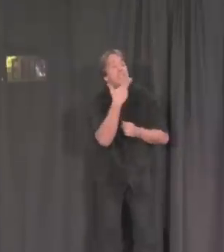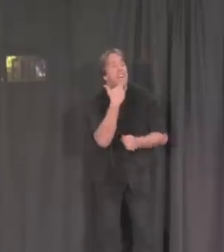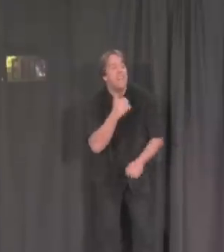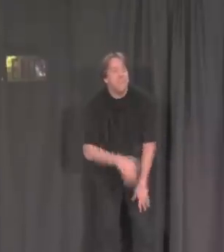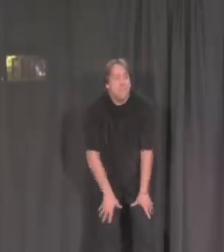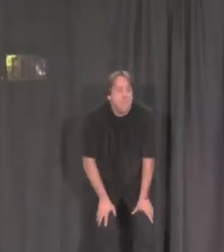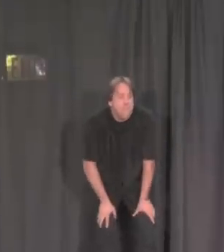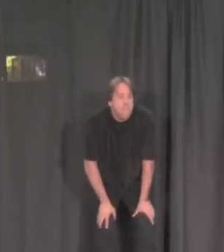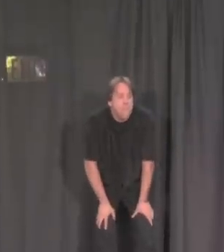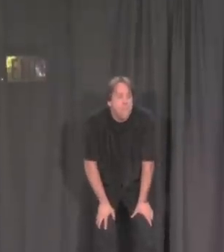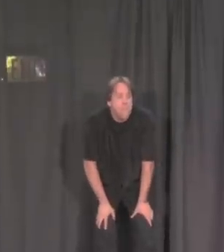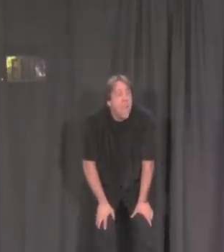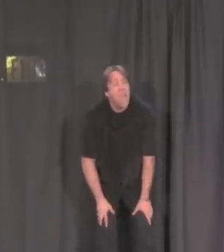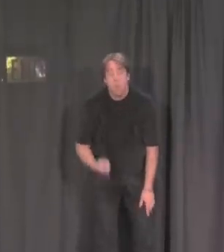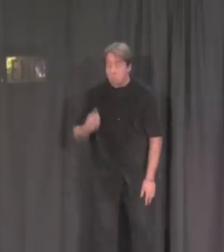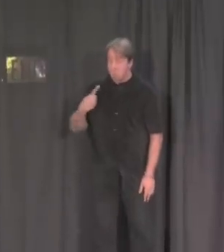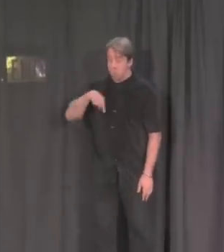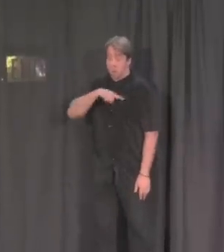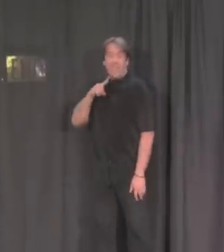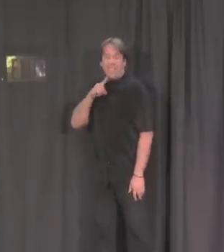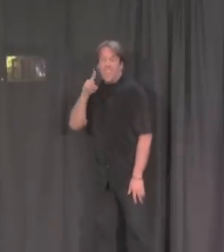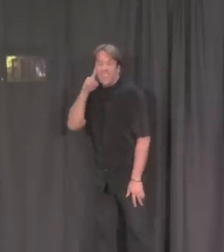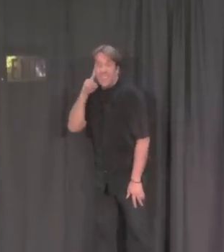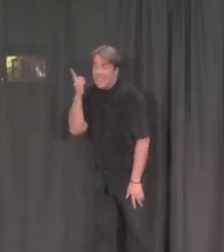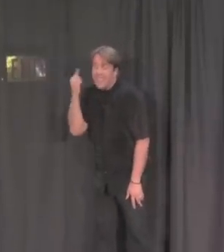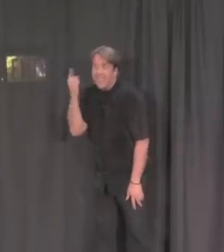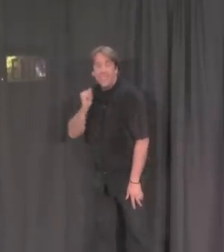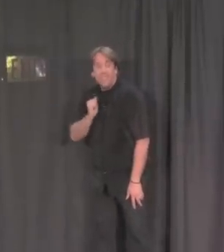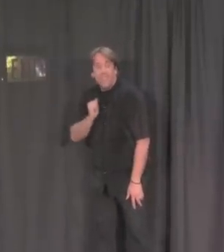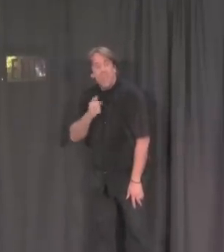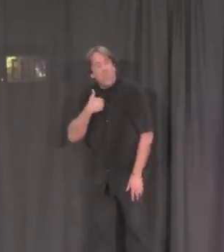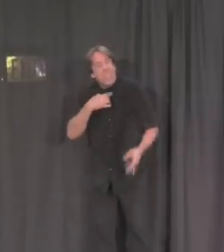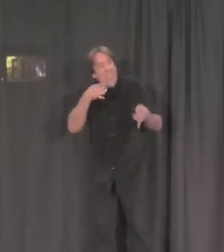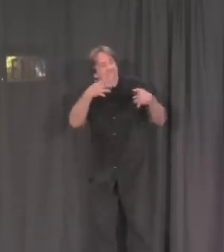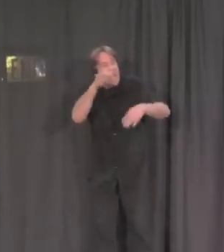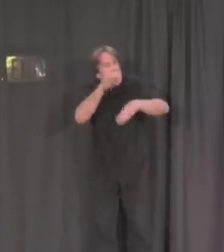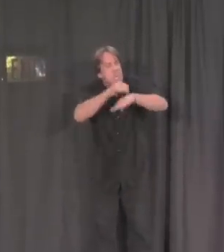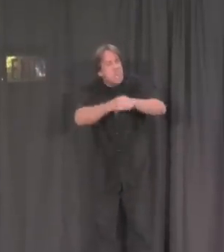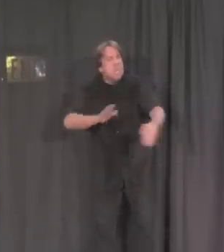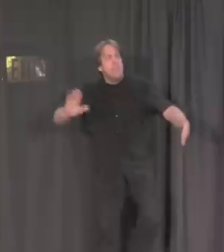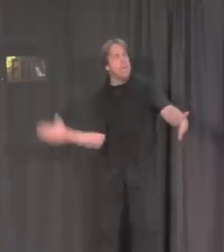oh. Hey Keith, sweetie, we're deaf. We hate English.